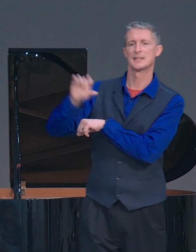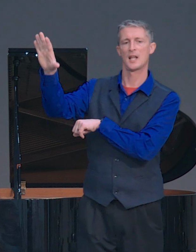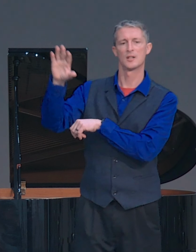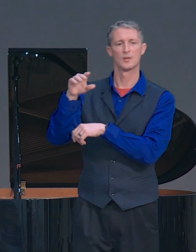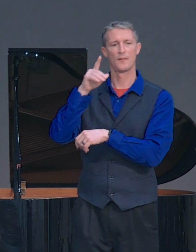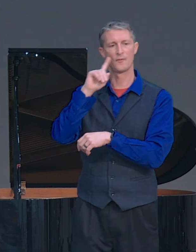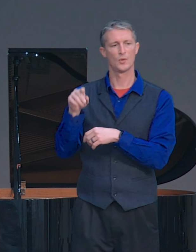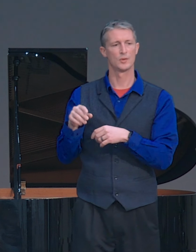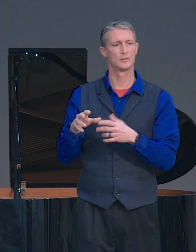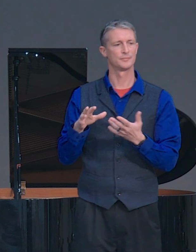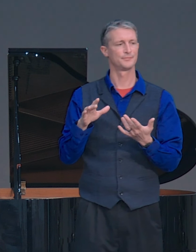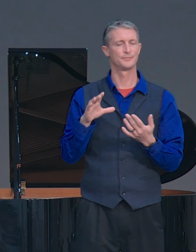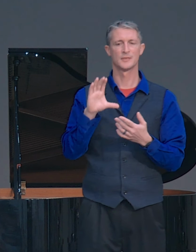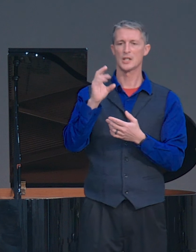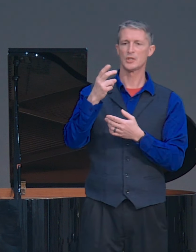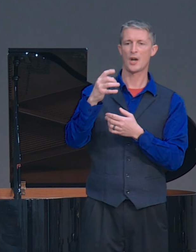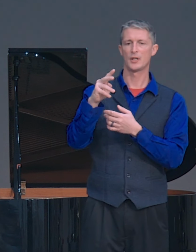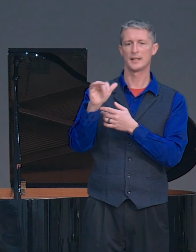church.